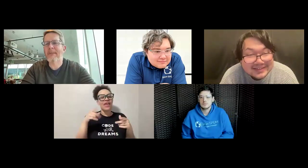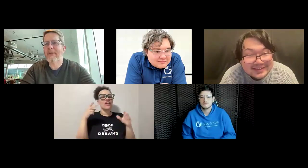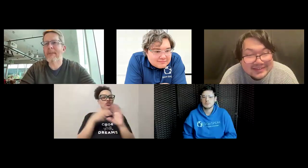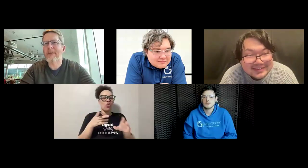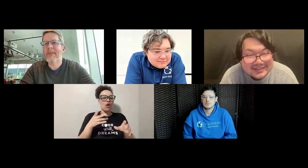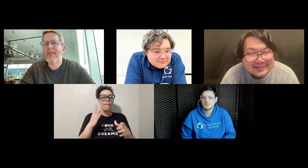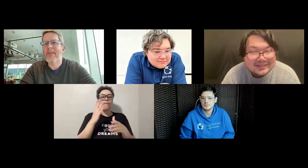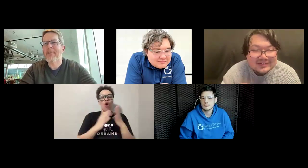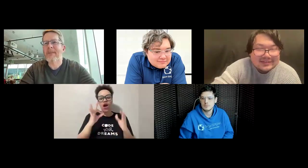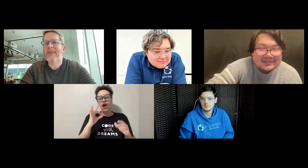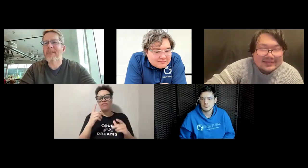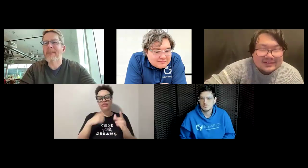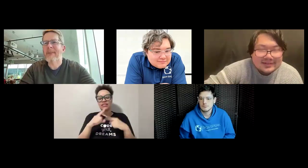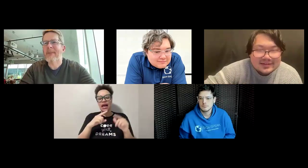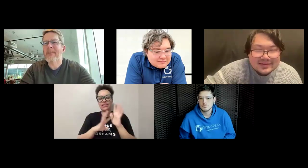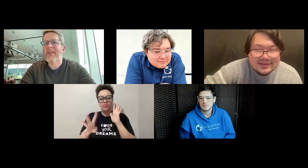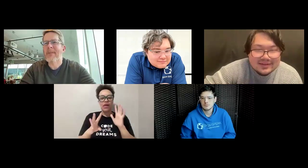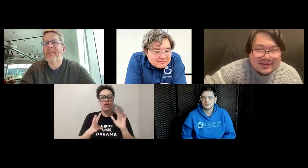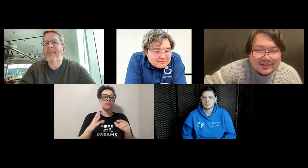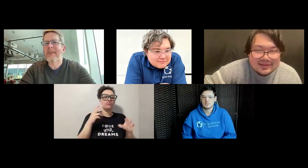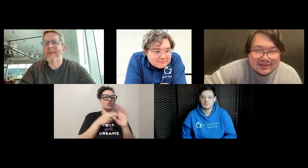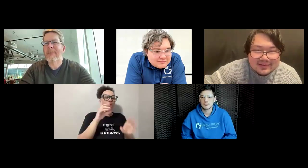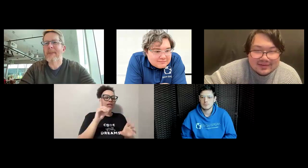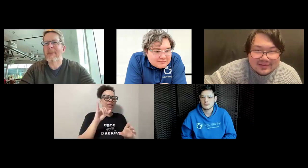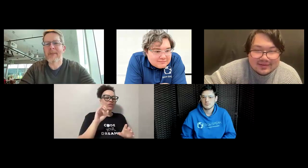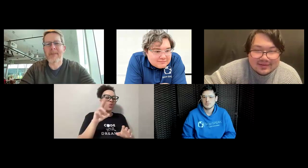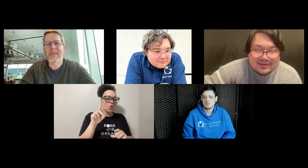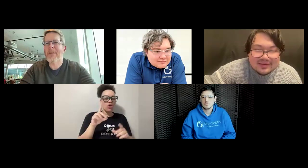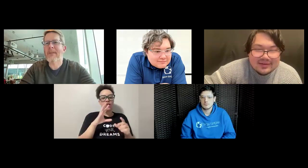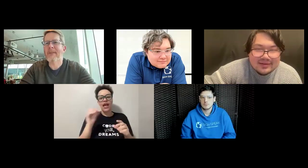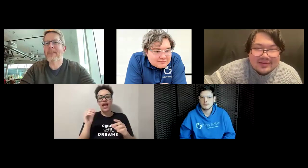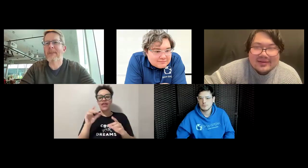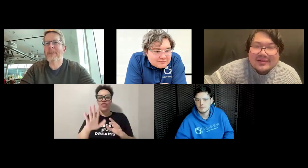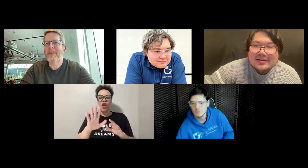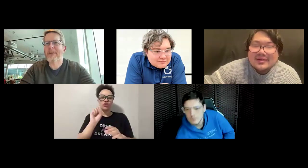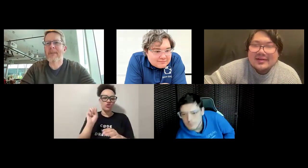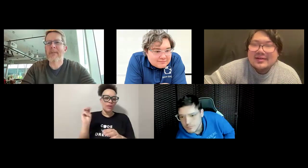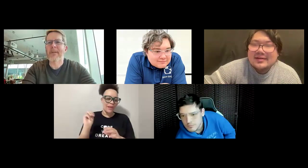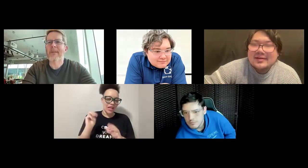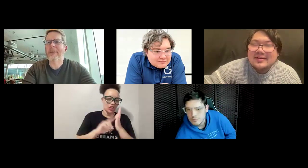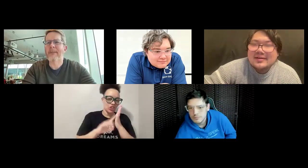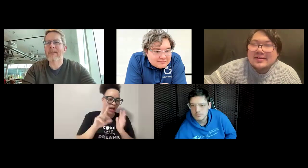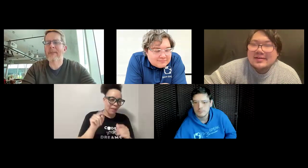who hasn't showed up yet. I think just wanted to reemphasize that we